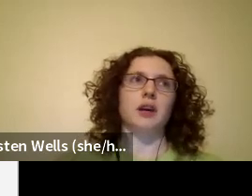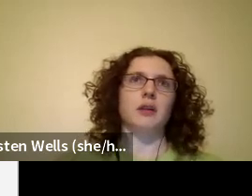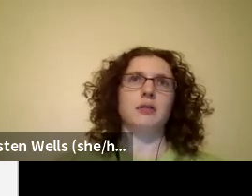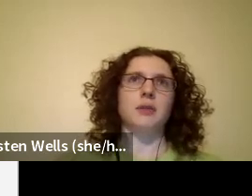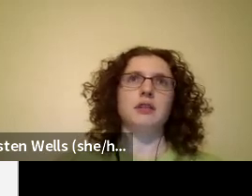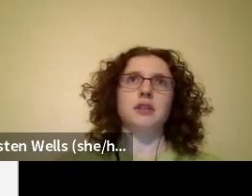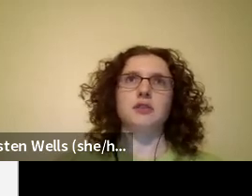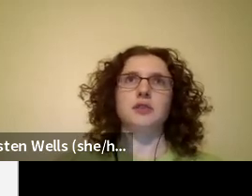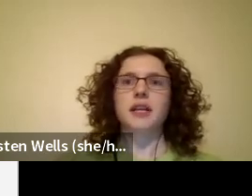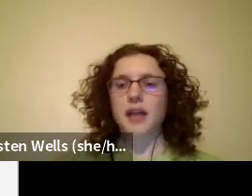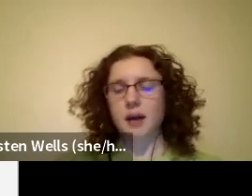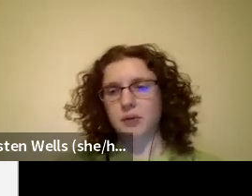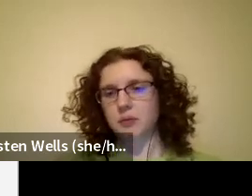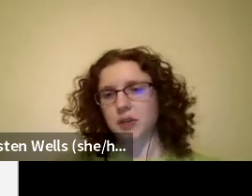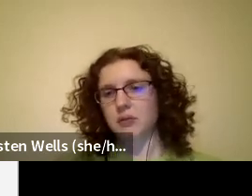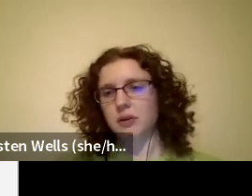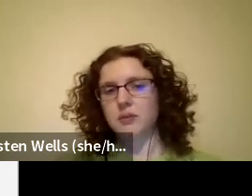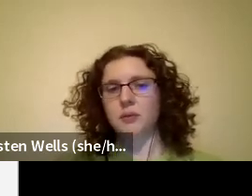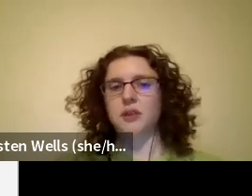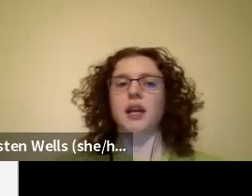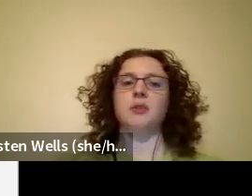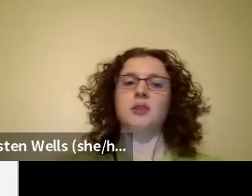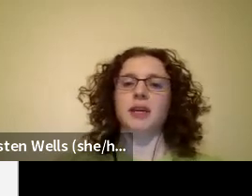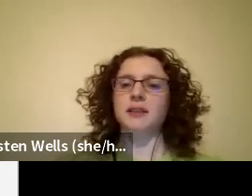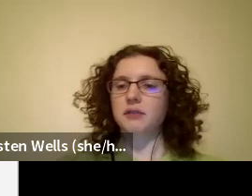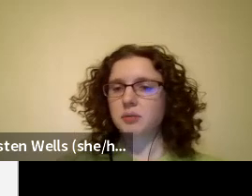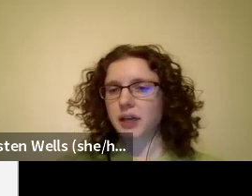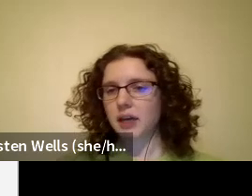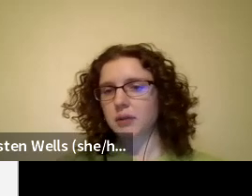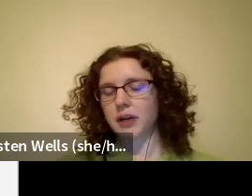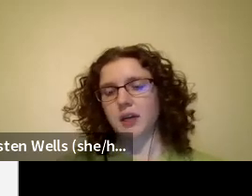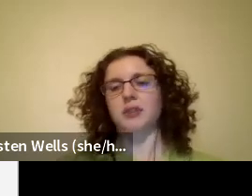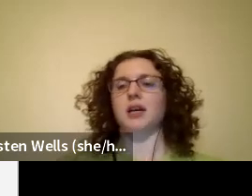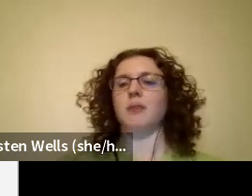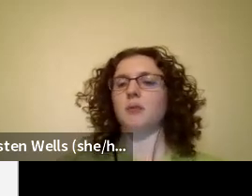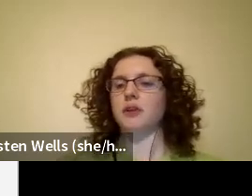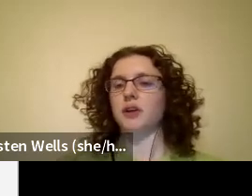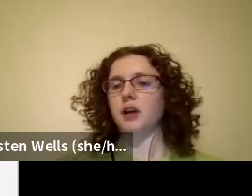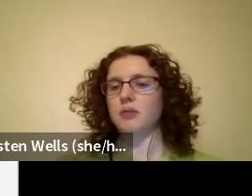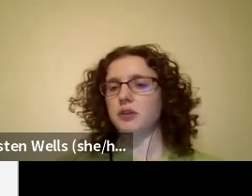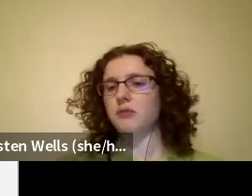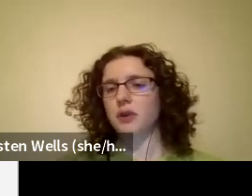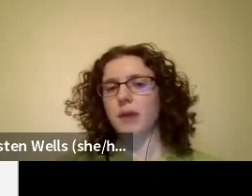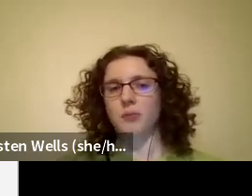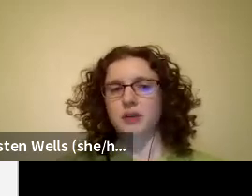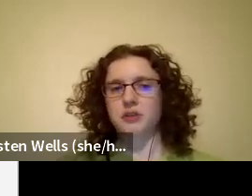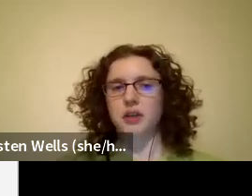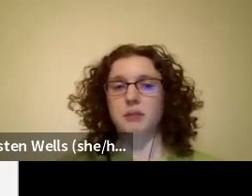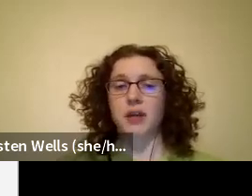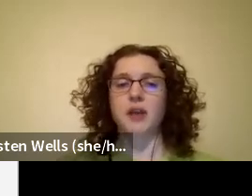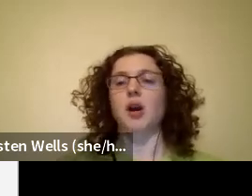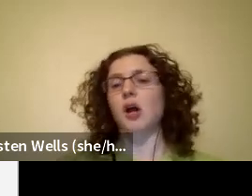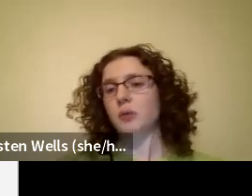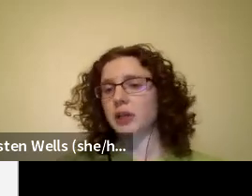where the biggest issues tend to happen would be if someone was unable to make a safety plan, we weren't able to come up with a good option for them